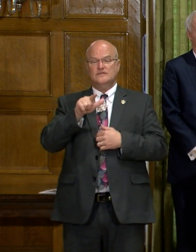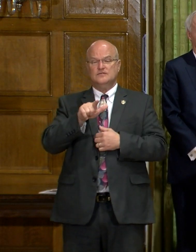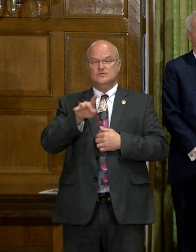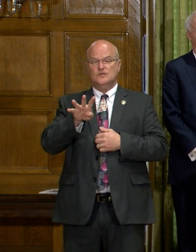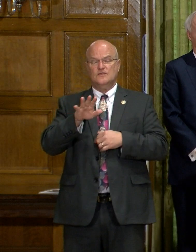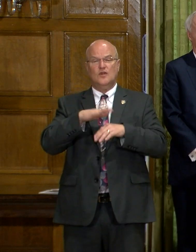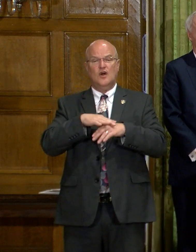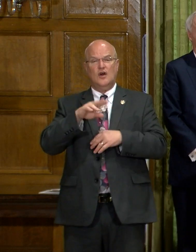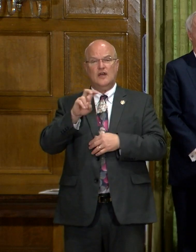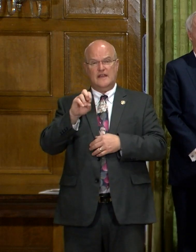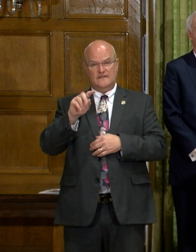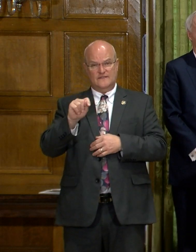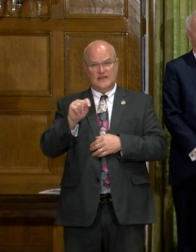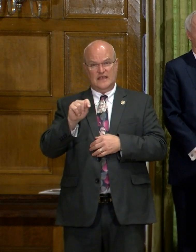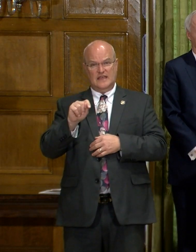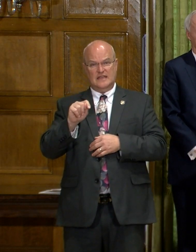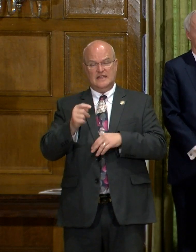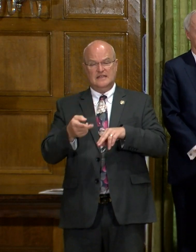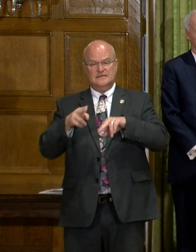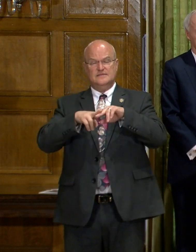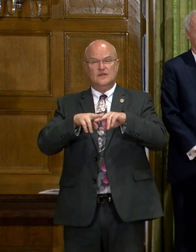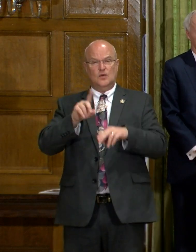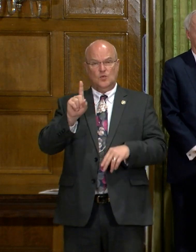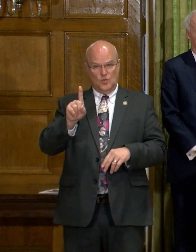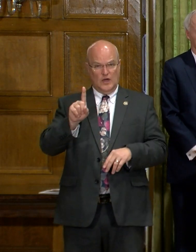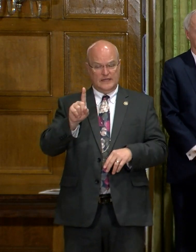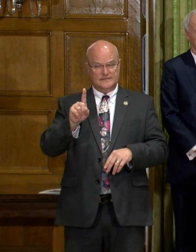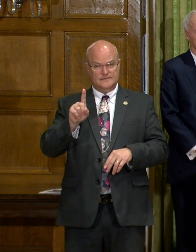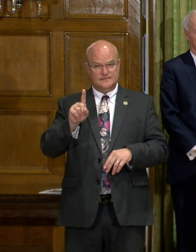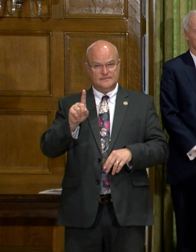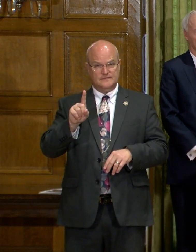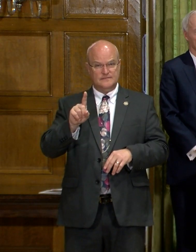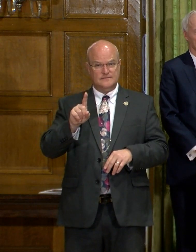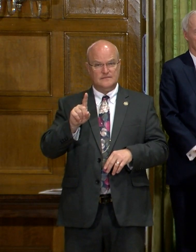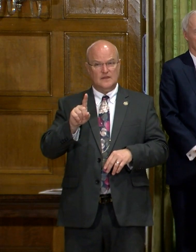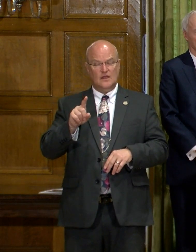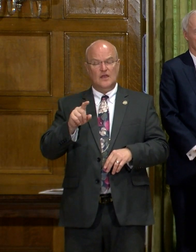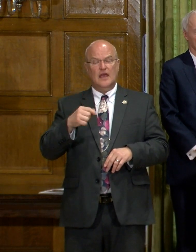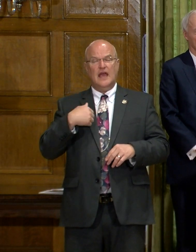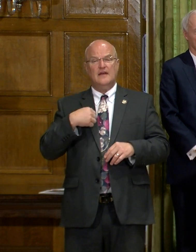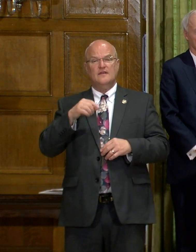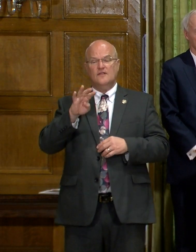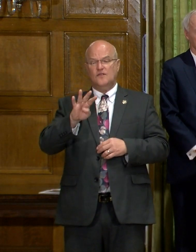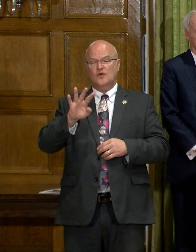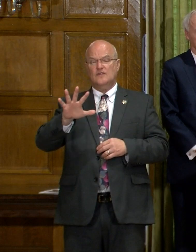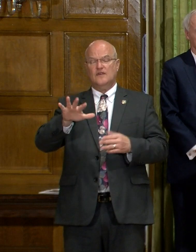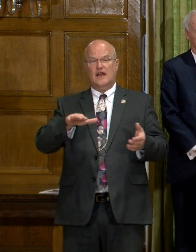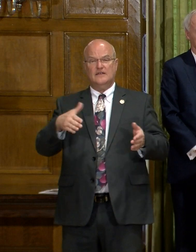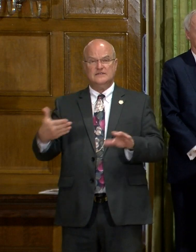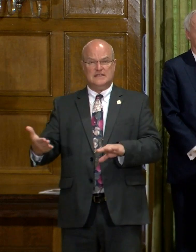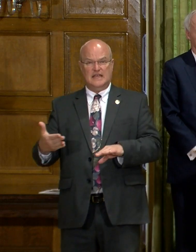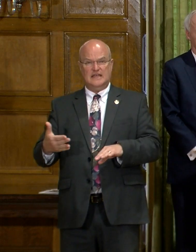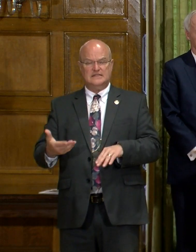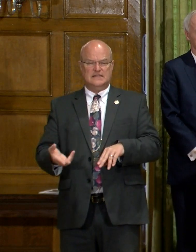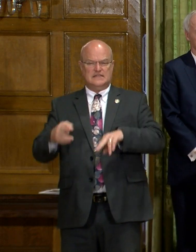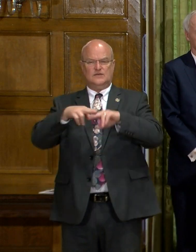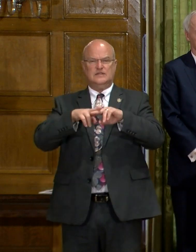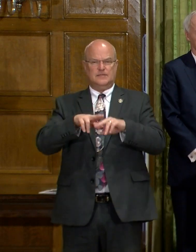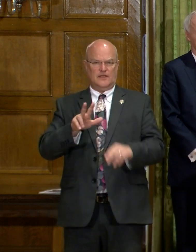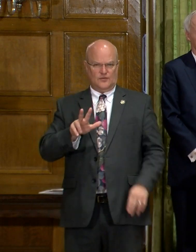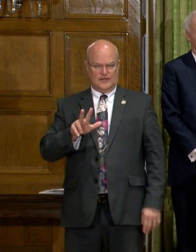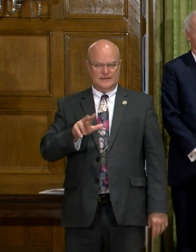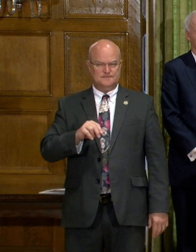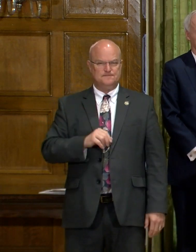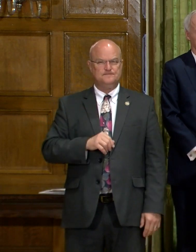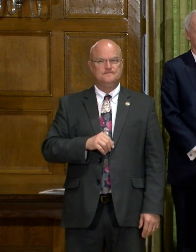24 currently on a ventilator. That's a net gain of 1 from yesterday. And we're up to 45 deaths, which is 3 additional deaths